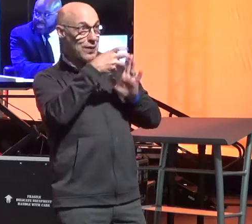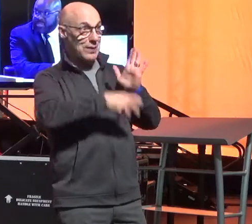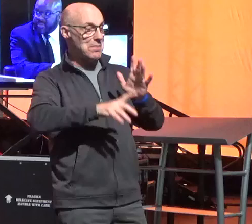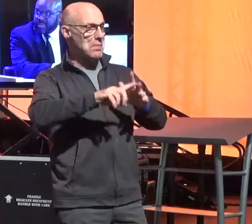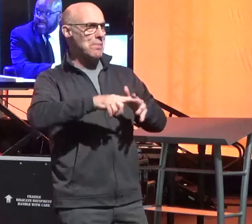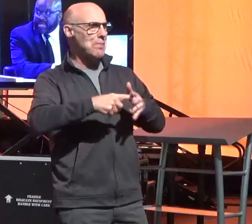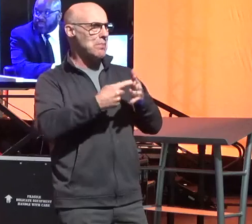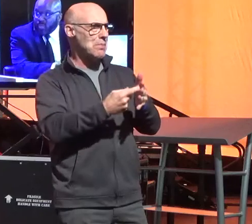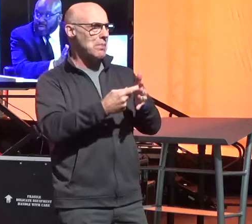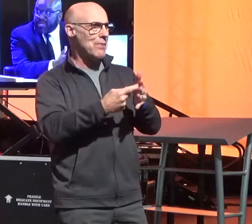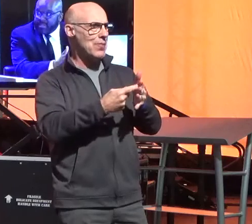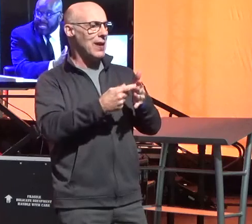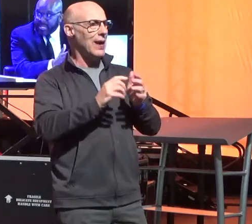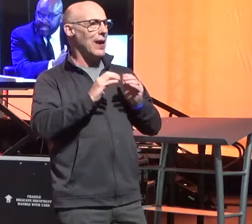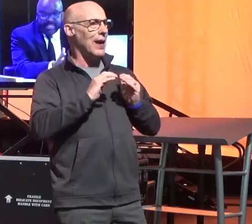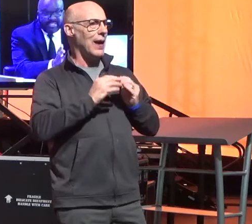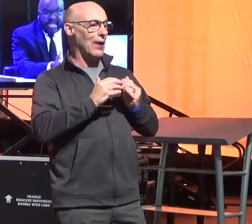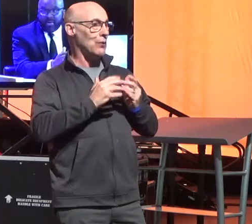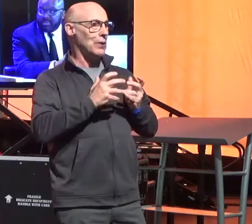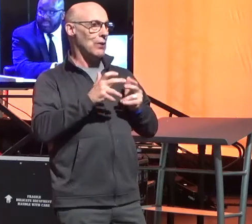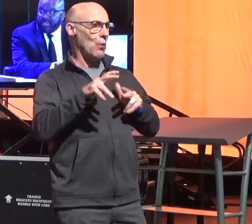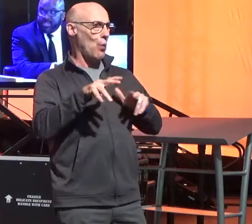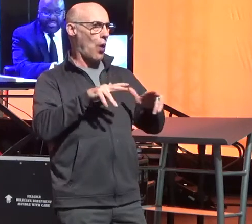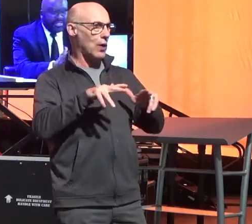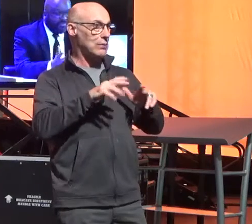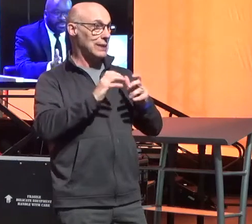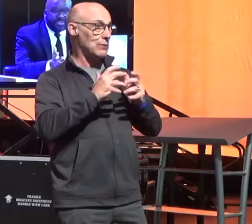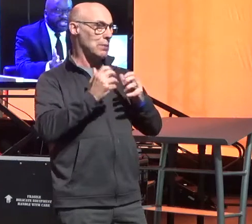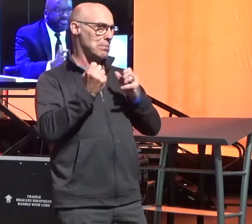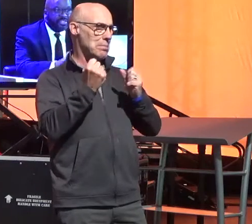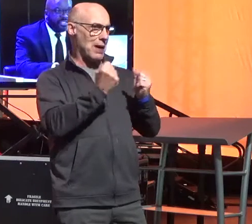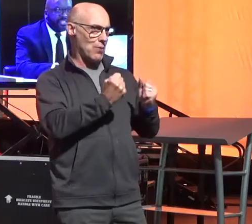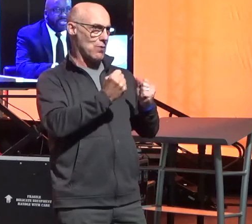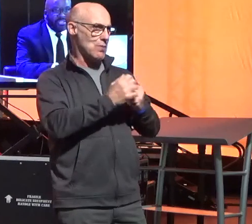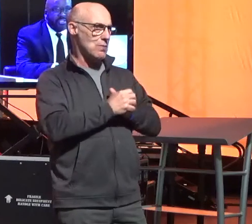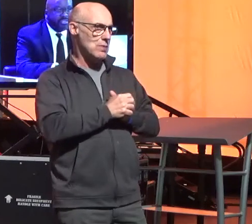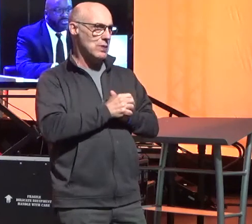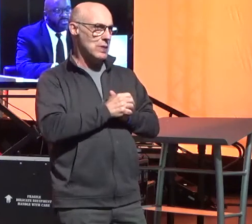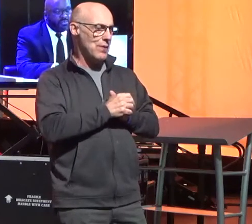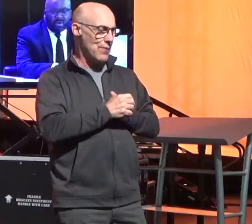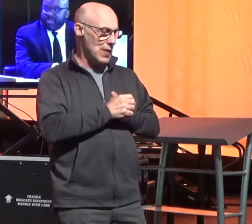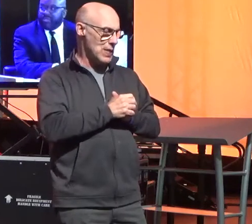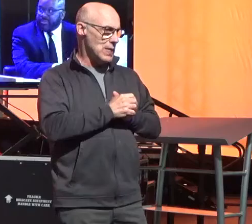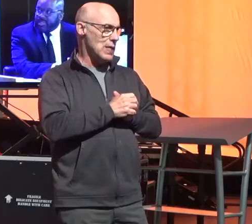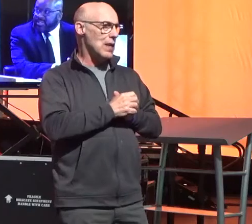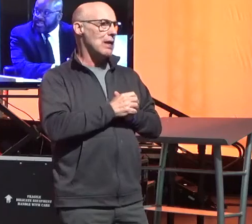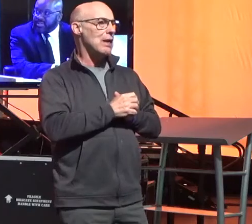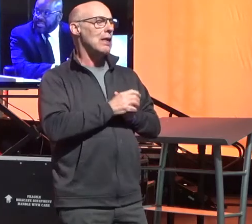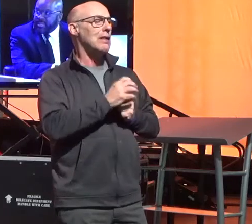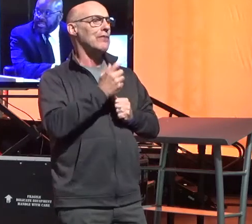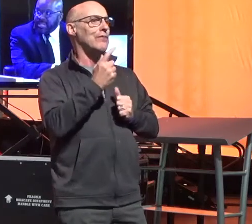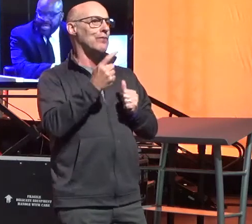with how to walk this out. And the first emphasis there is to walk in unity